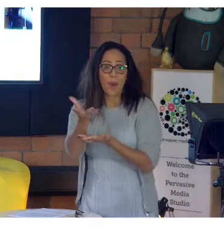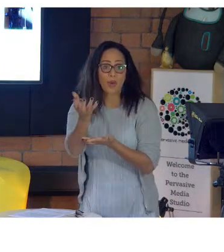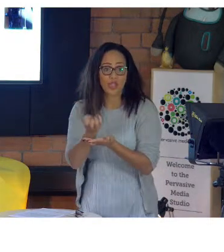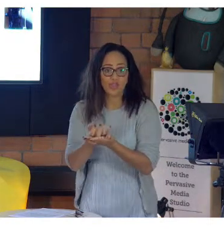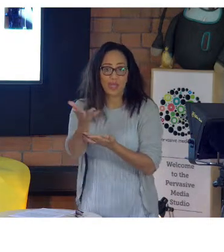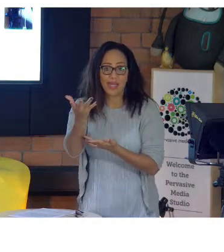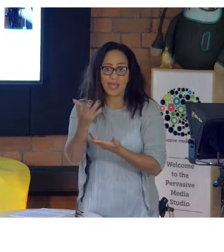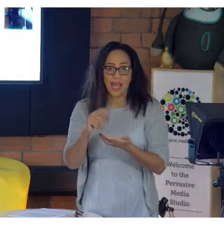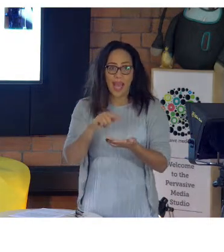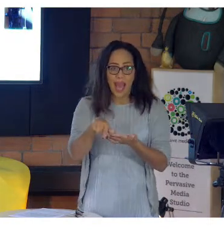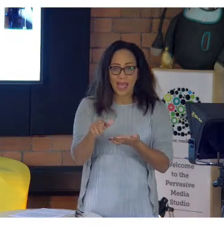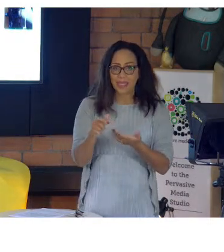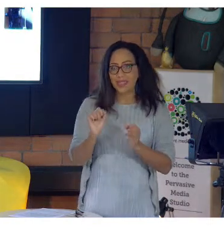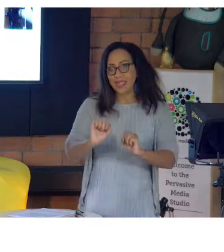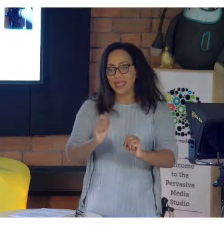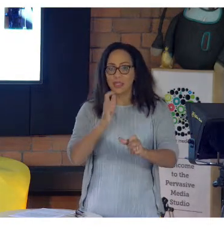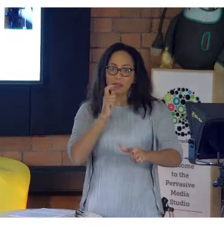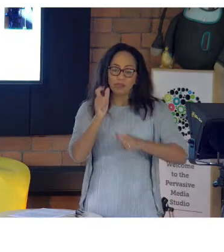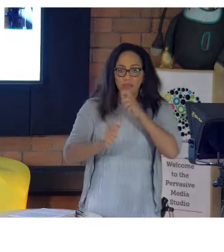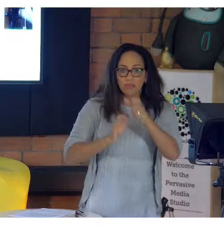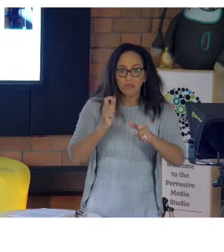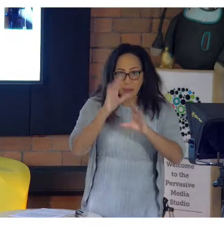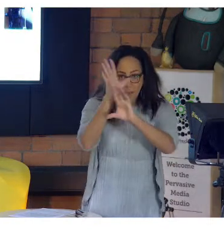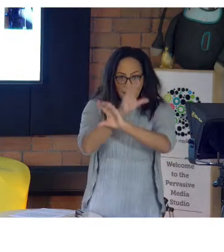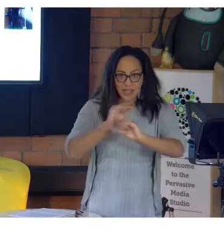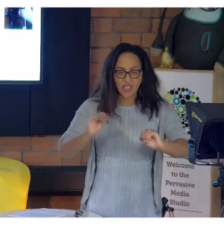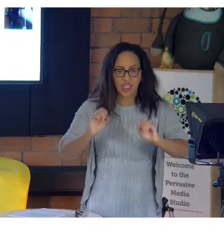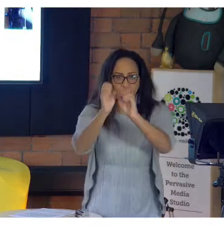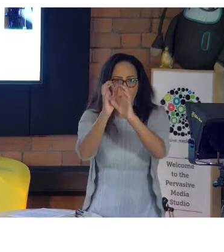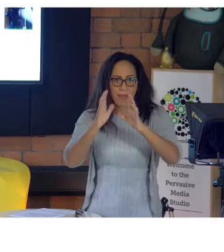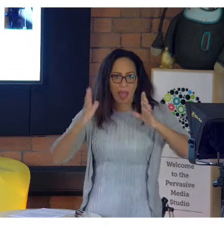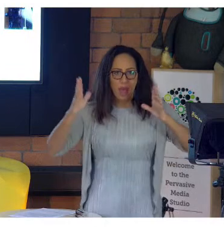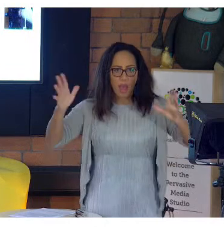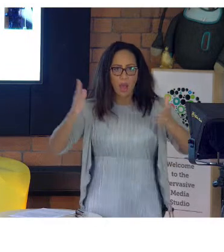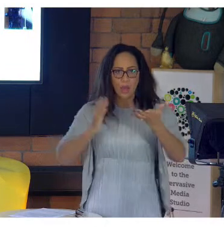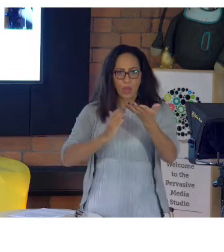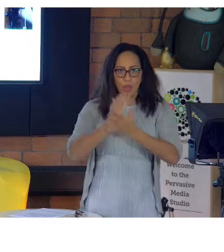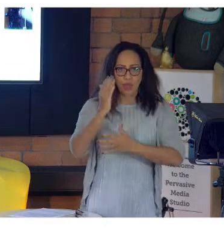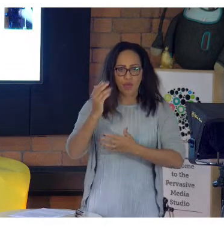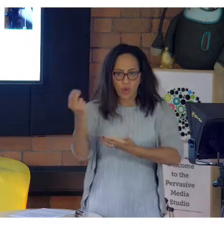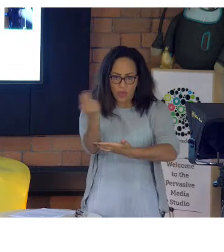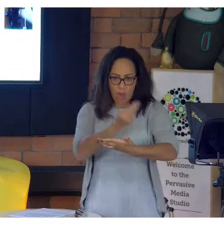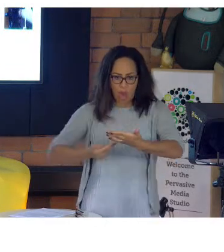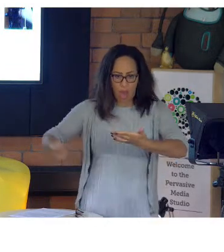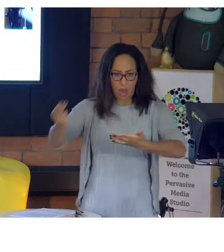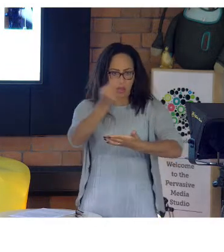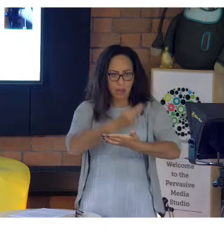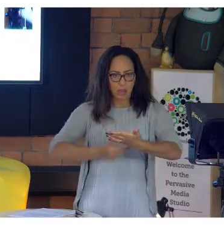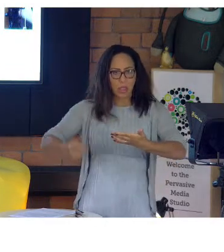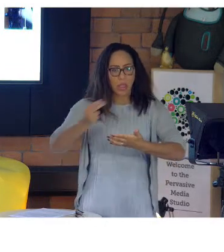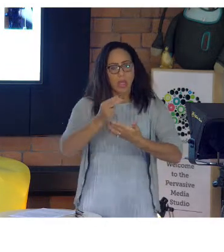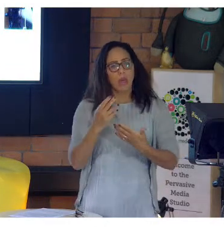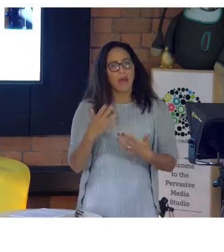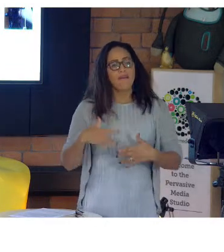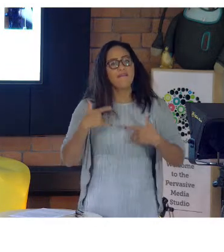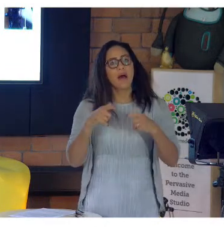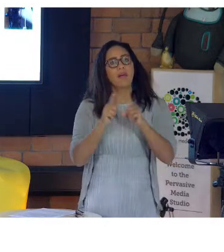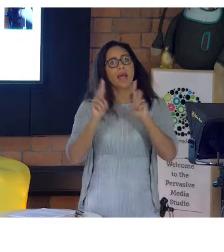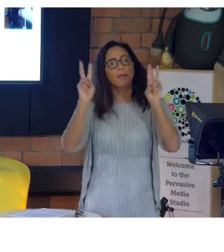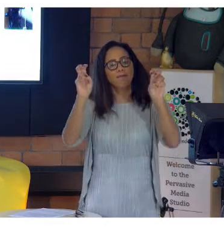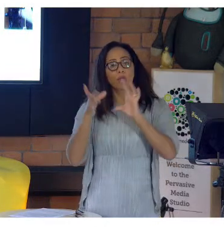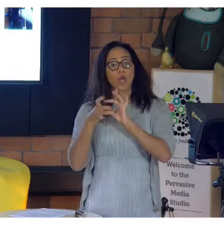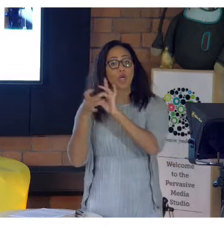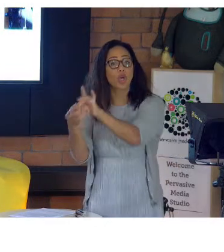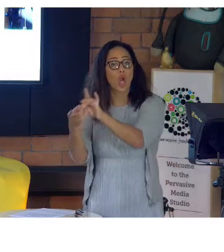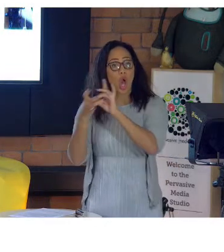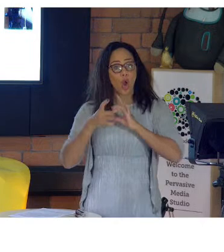amplified and responding to each other in time was projection mapping. And it really felt like a co-directing process,